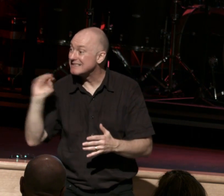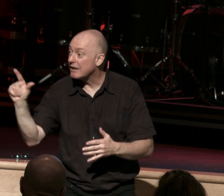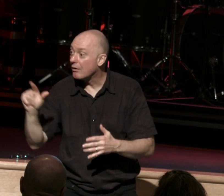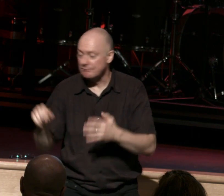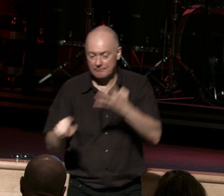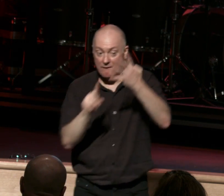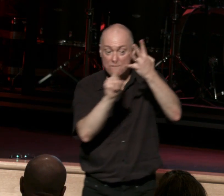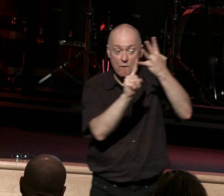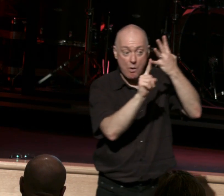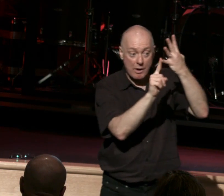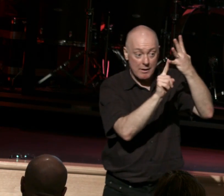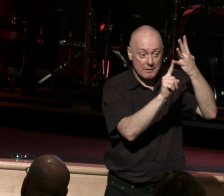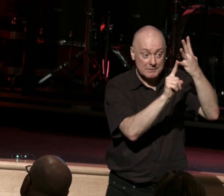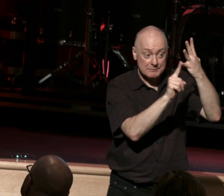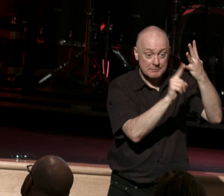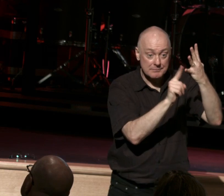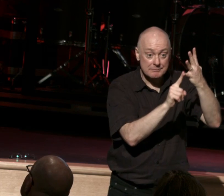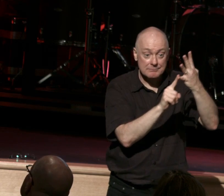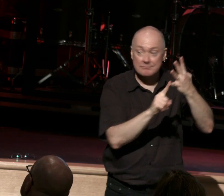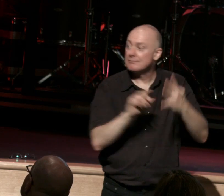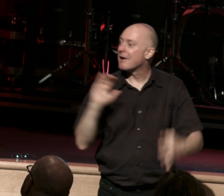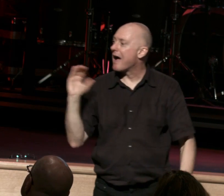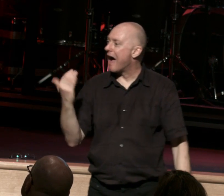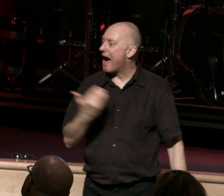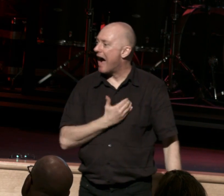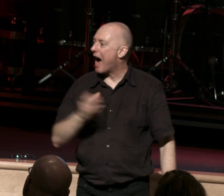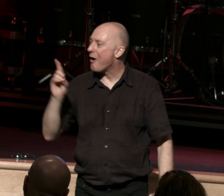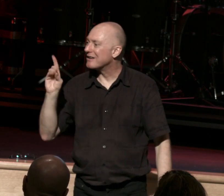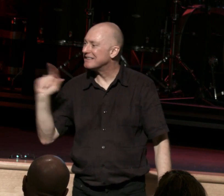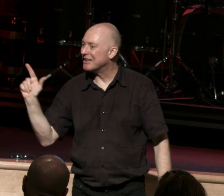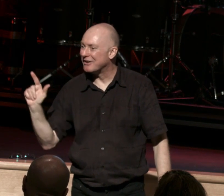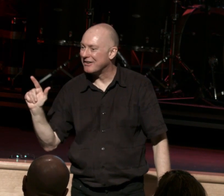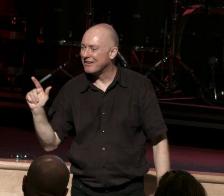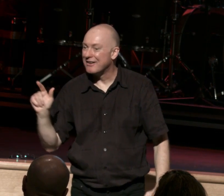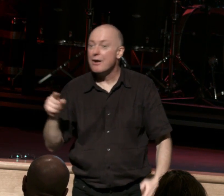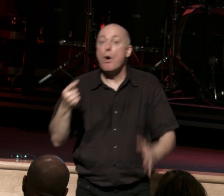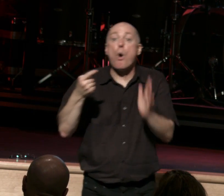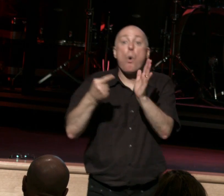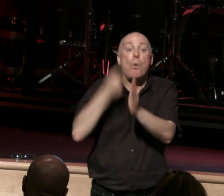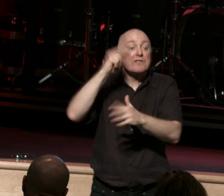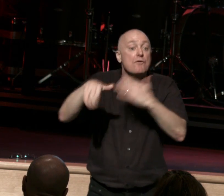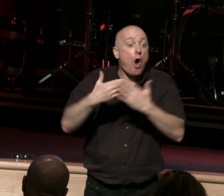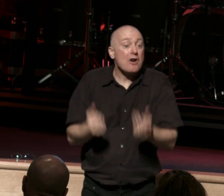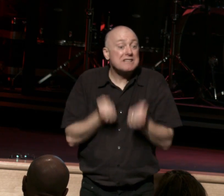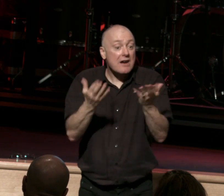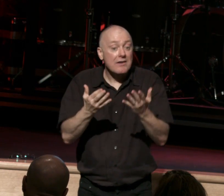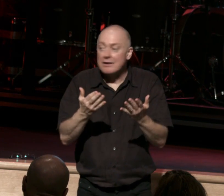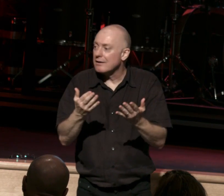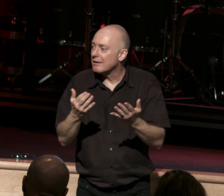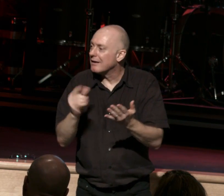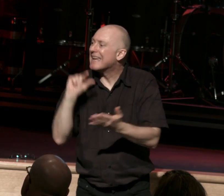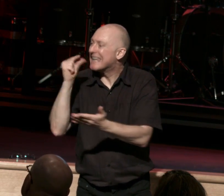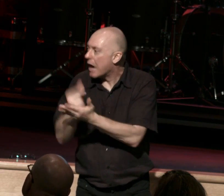deal. And fourthly, now this, it's our deal. The once for all sacrifice is our deal because it